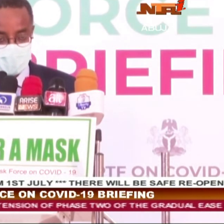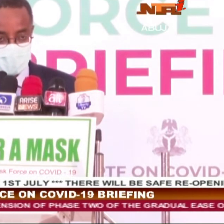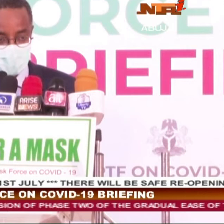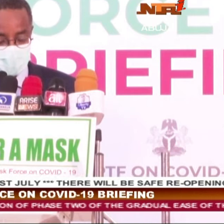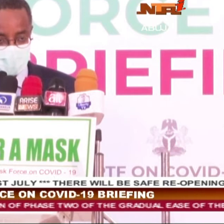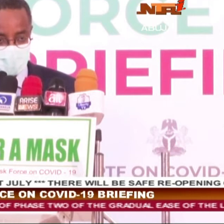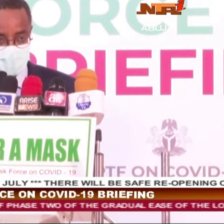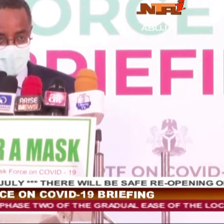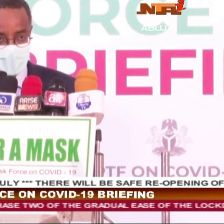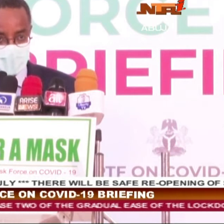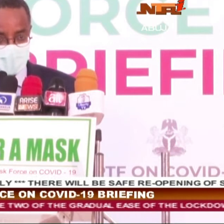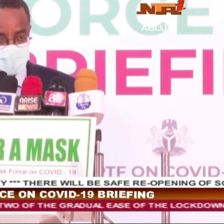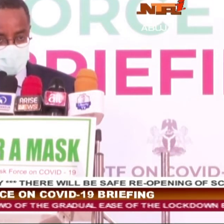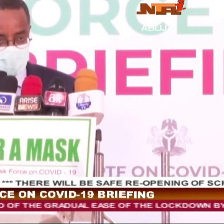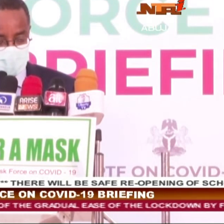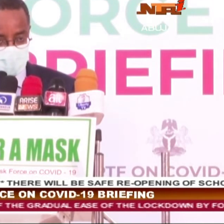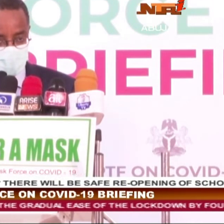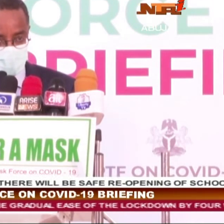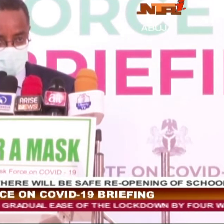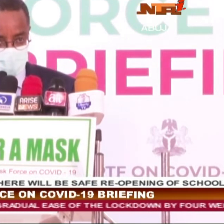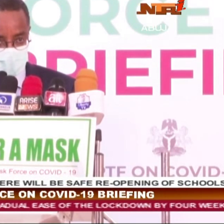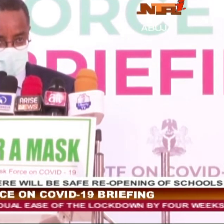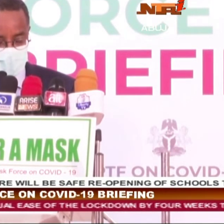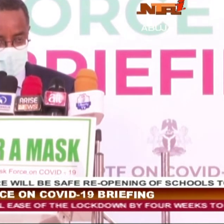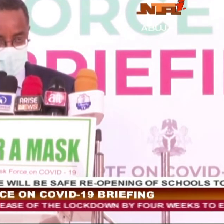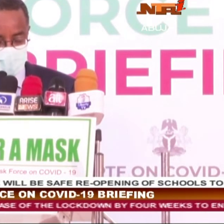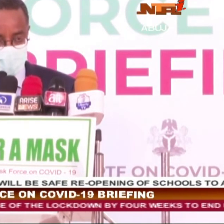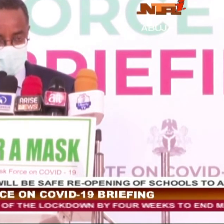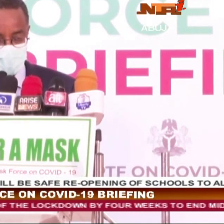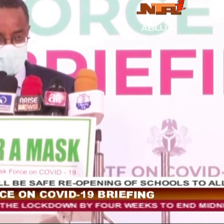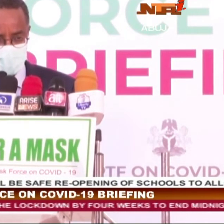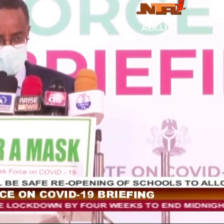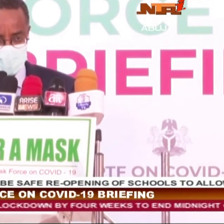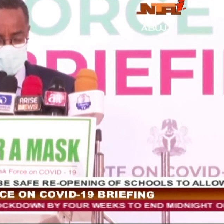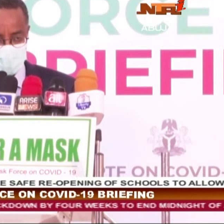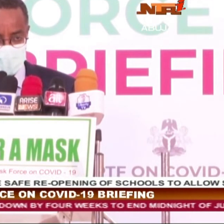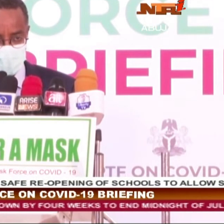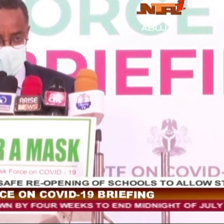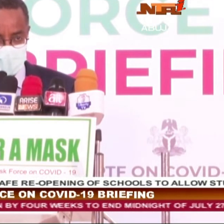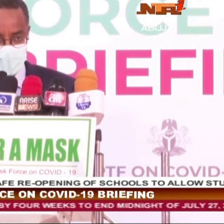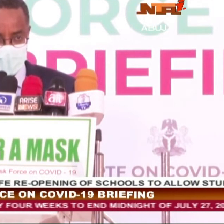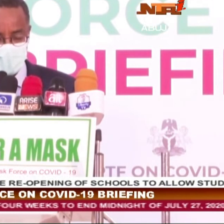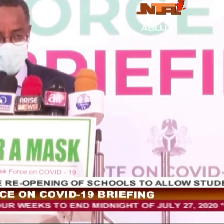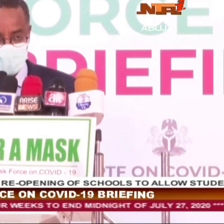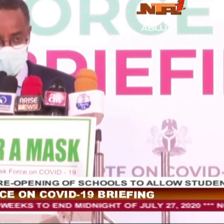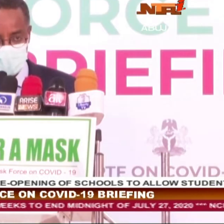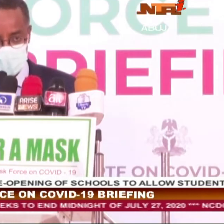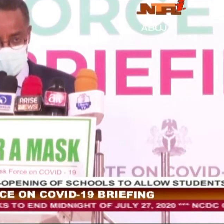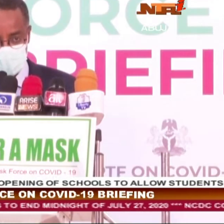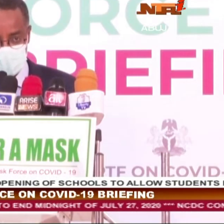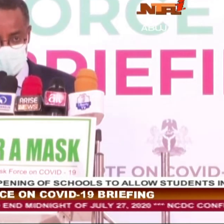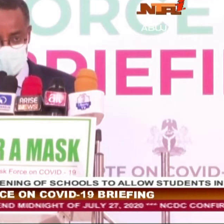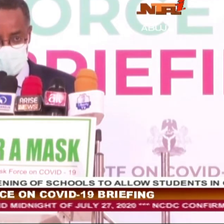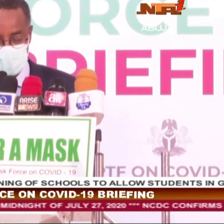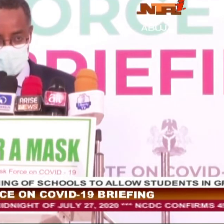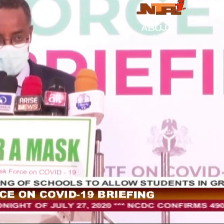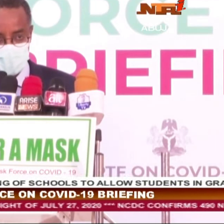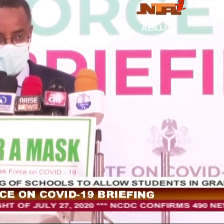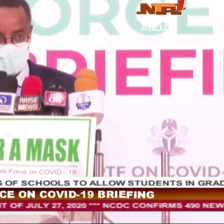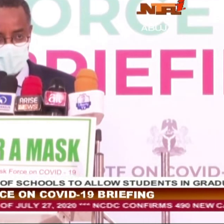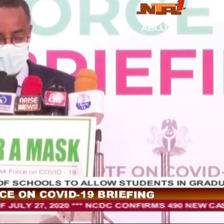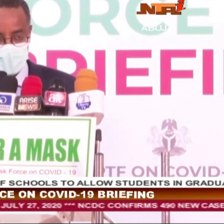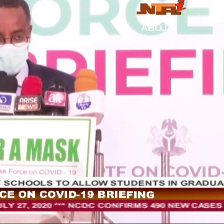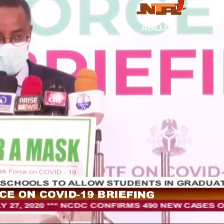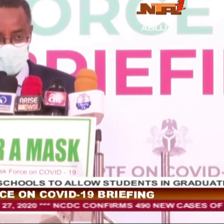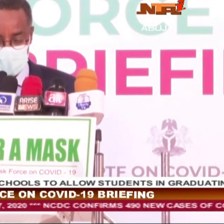we finish this piece of work. The restriction of movement in these local governments is only one of several interventions that we